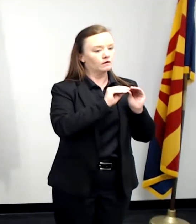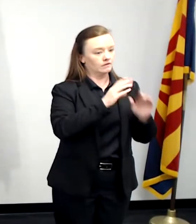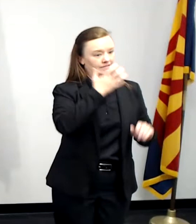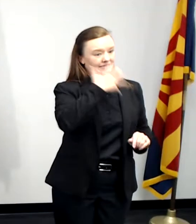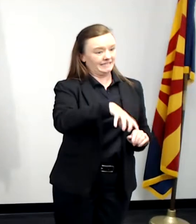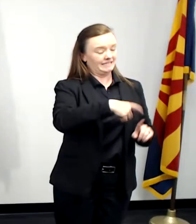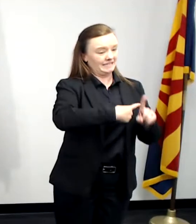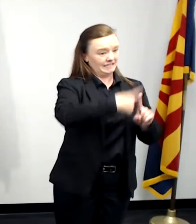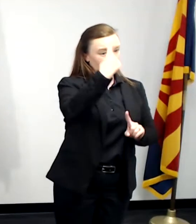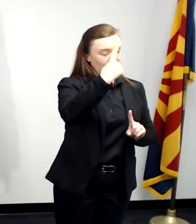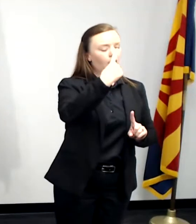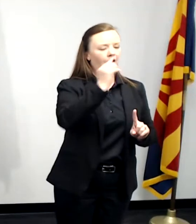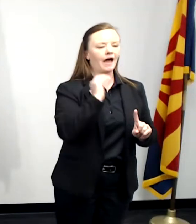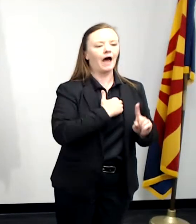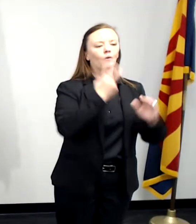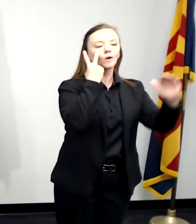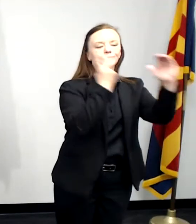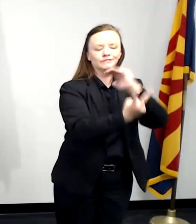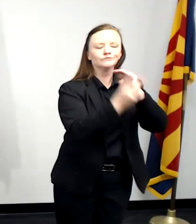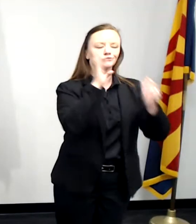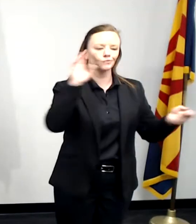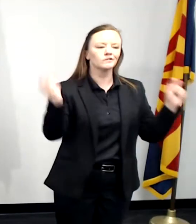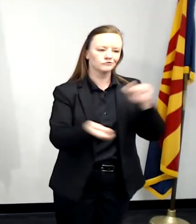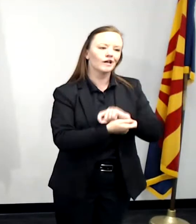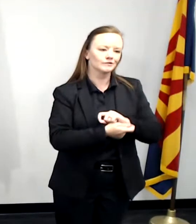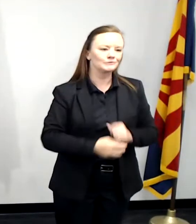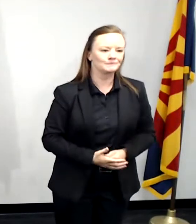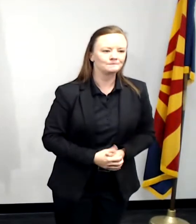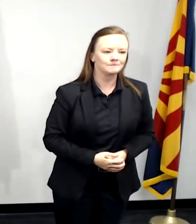so will our predictions for how this will go.